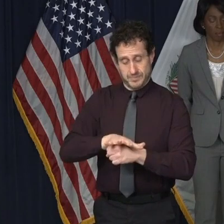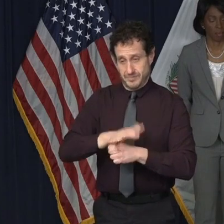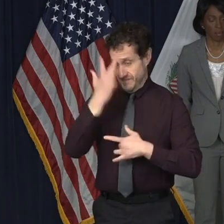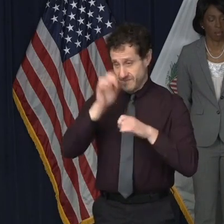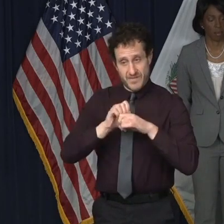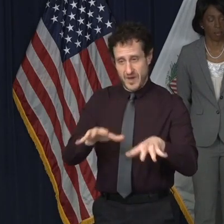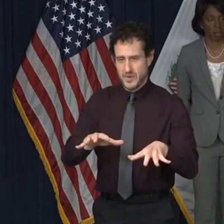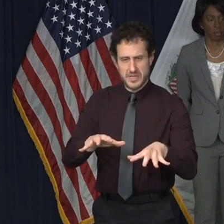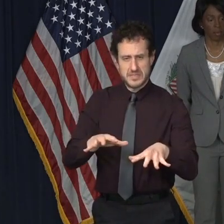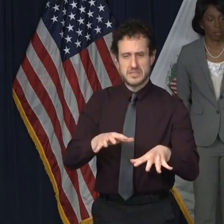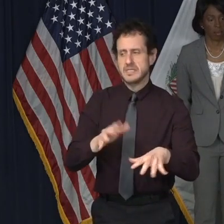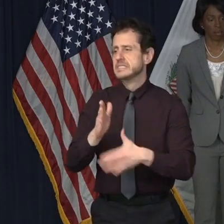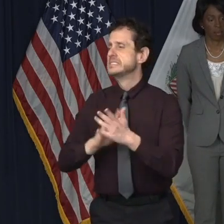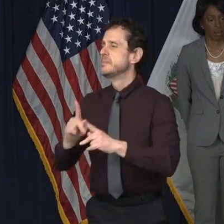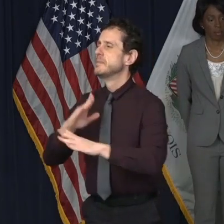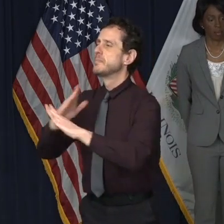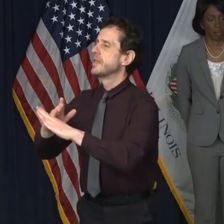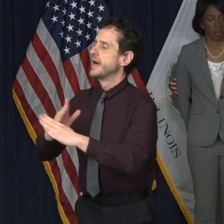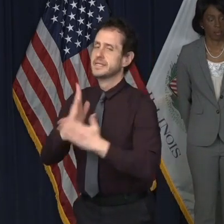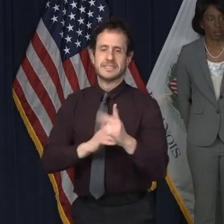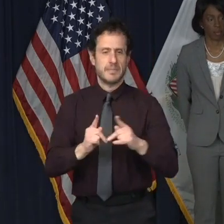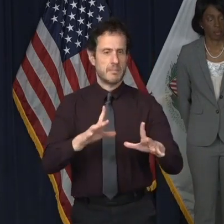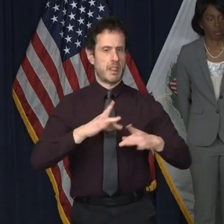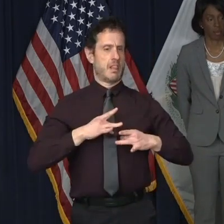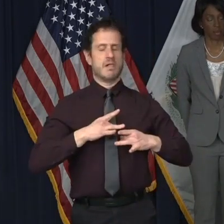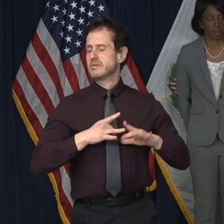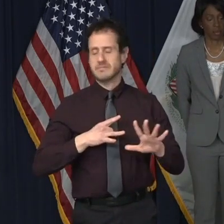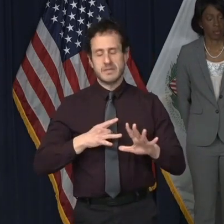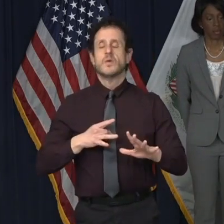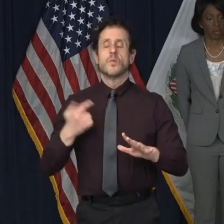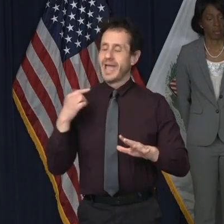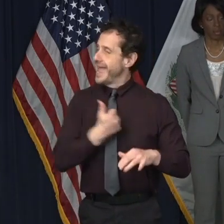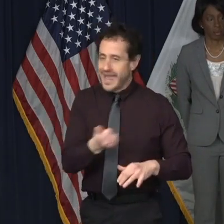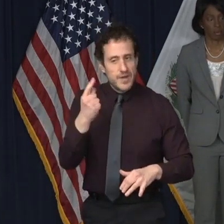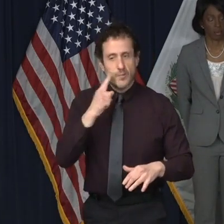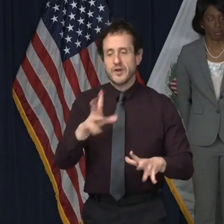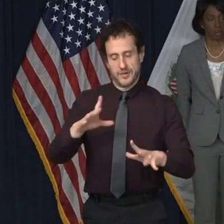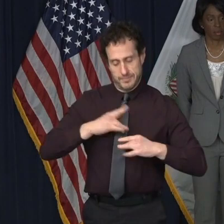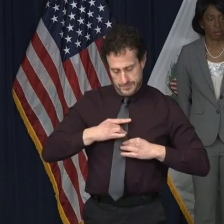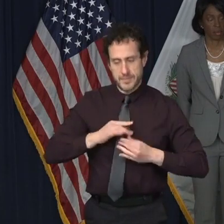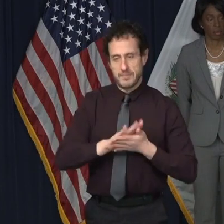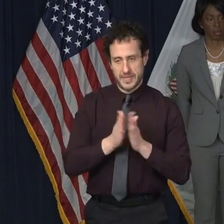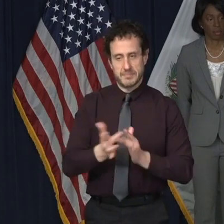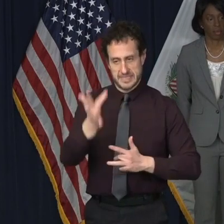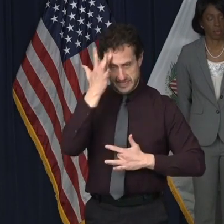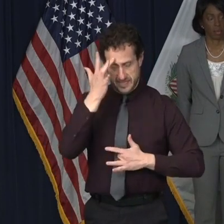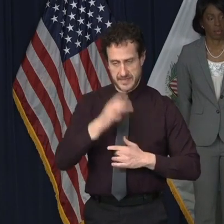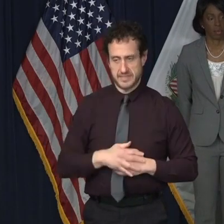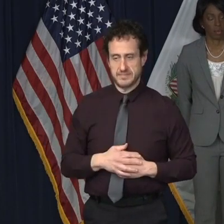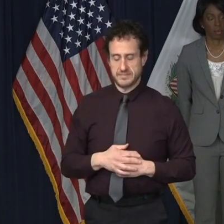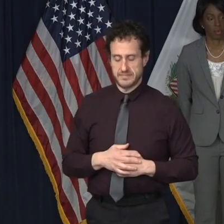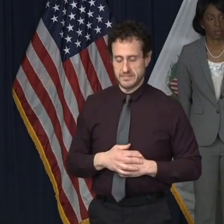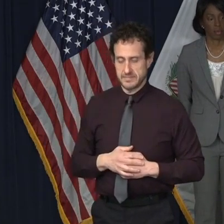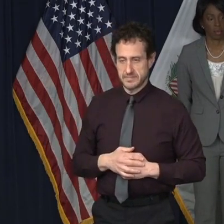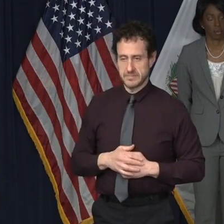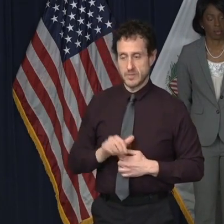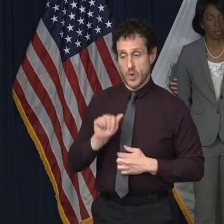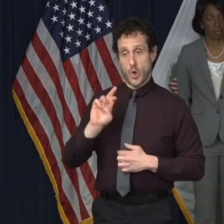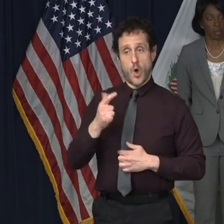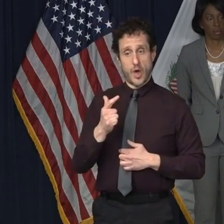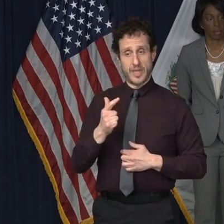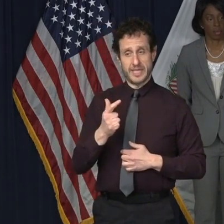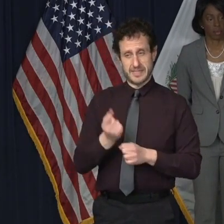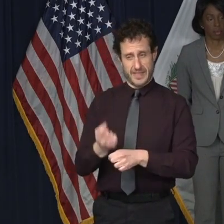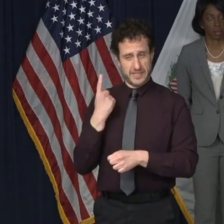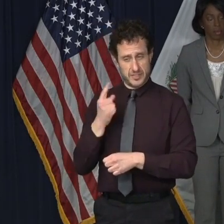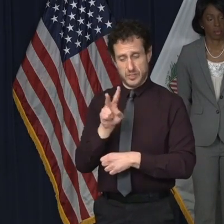immune. And capacity we built. In August of 2019, back in a world that had